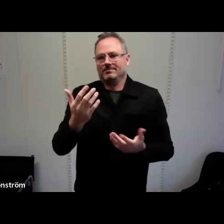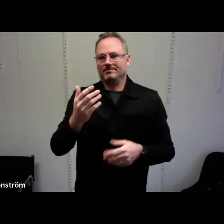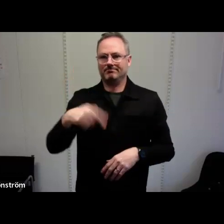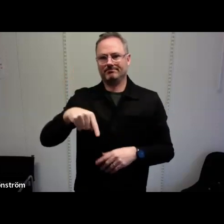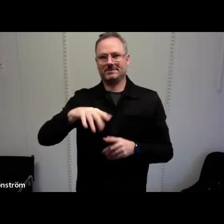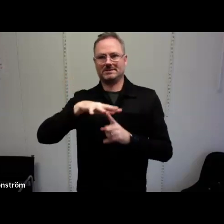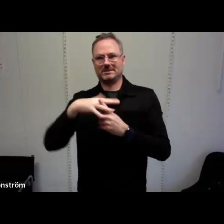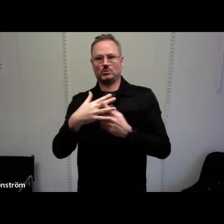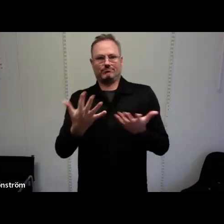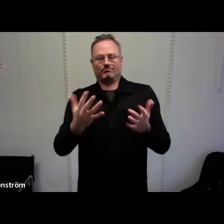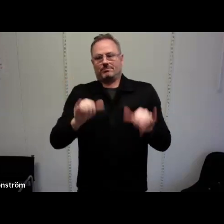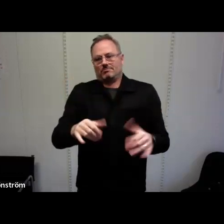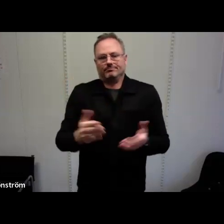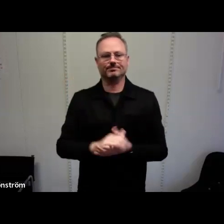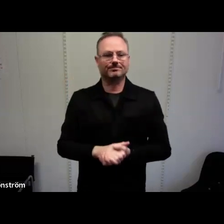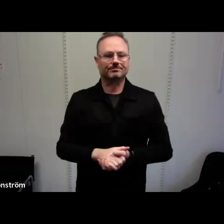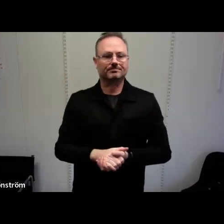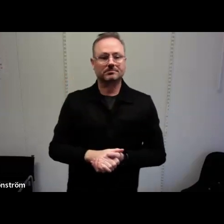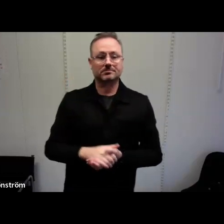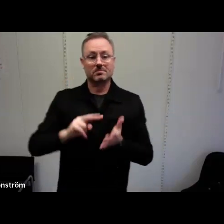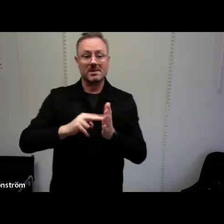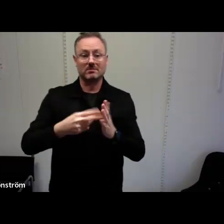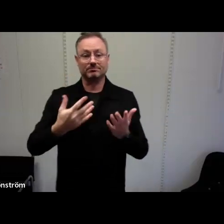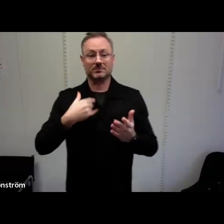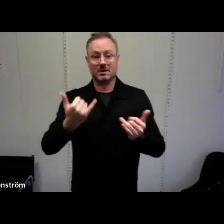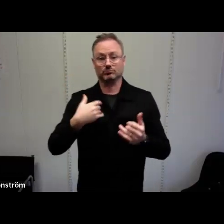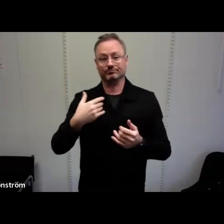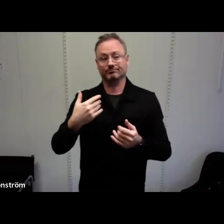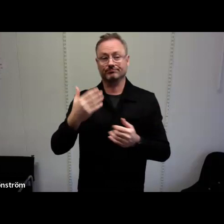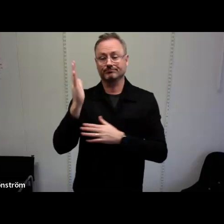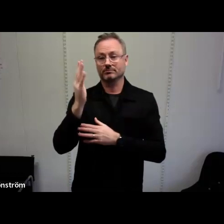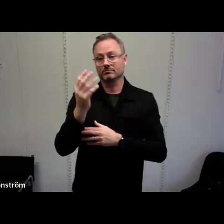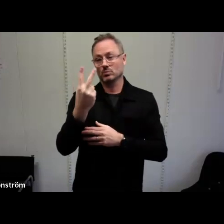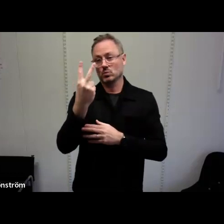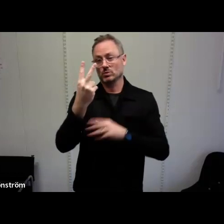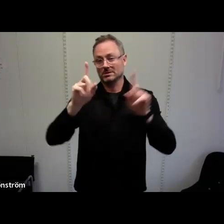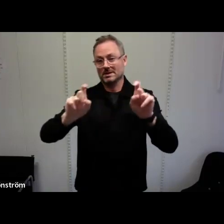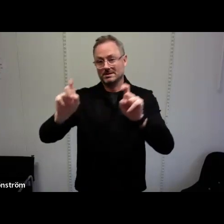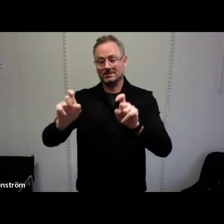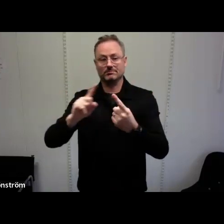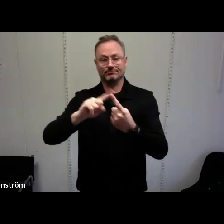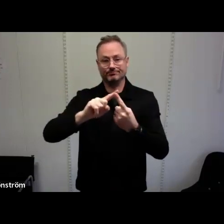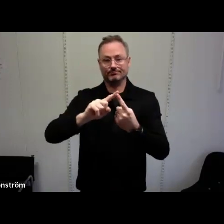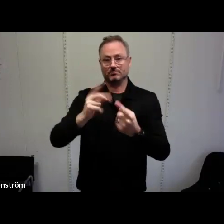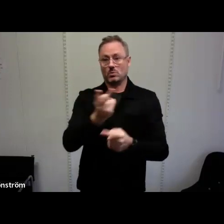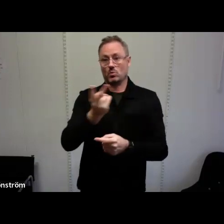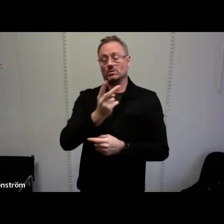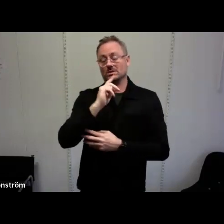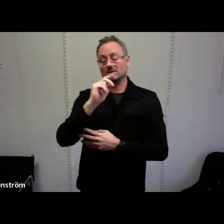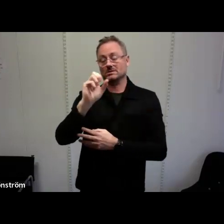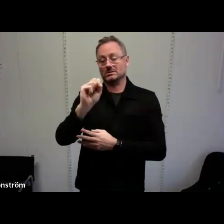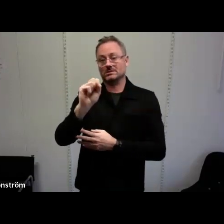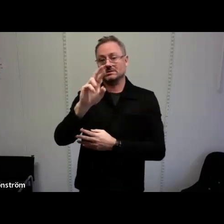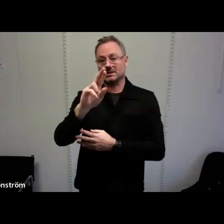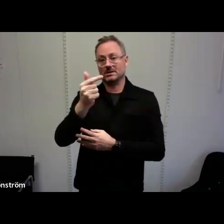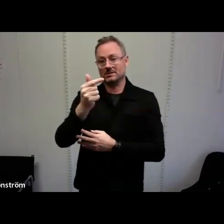own research in these various sign languages. We just don't have that yet, that sort of breadth of resources. So we have